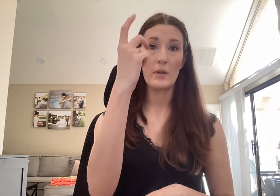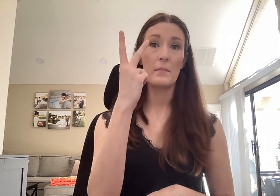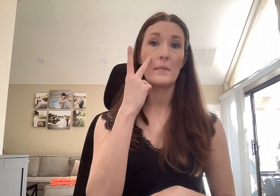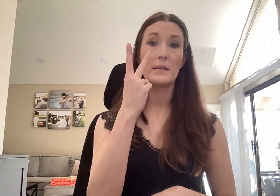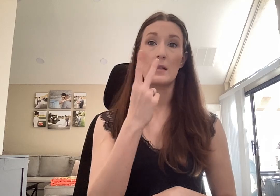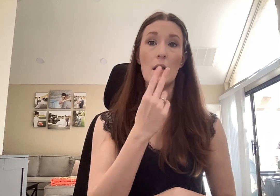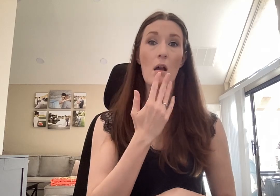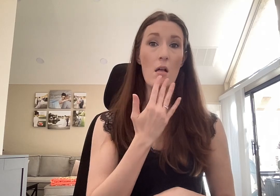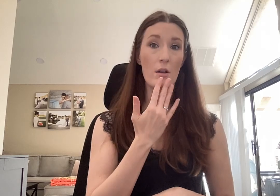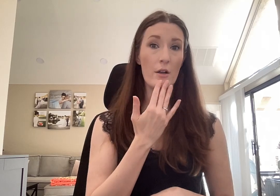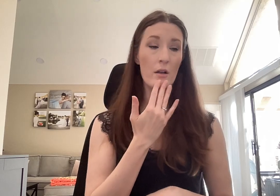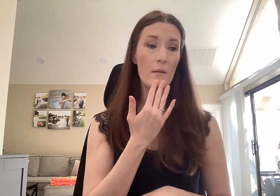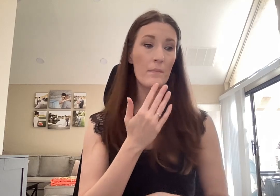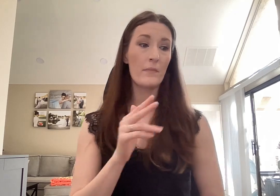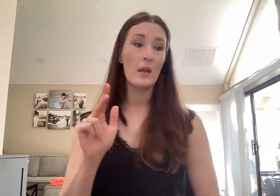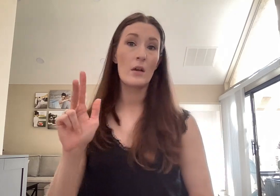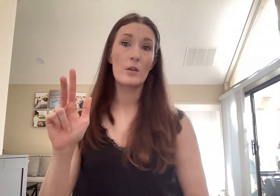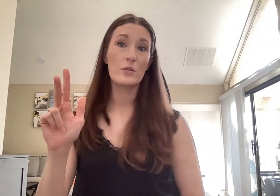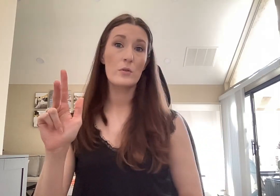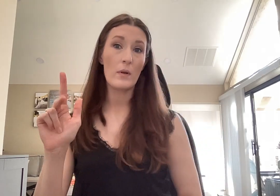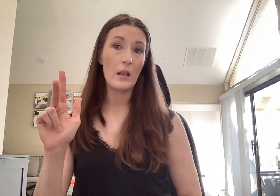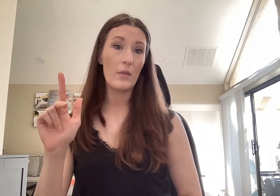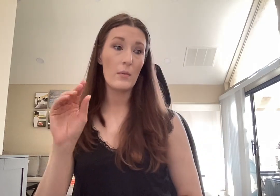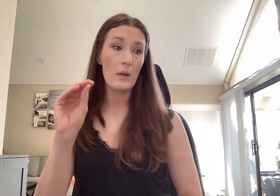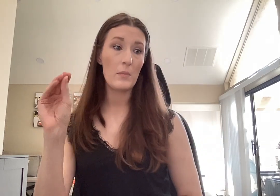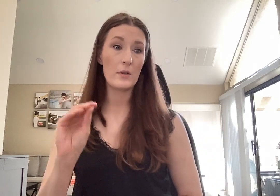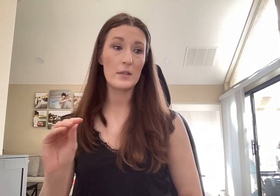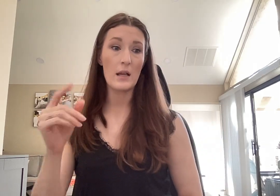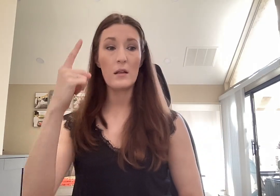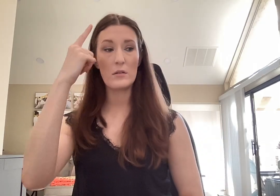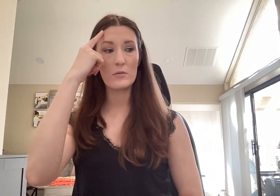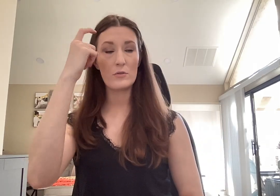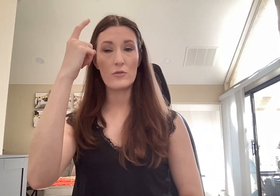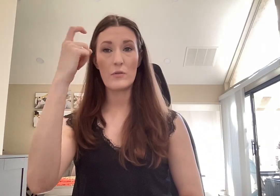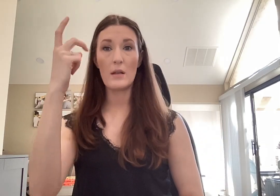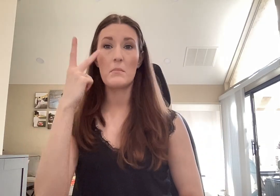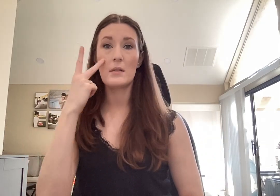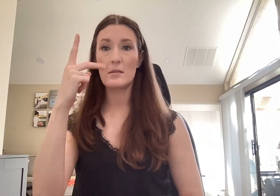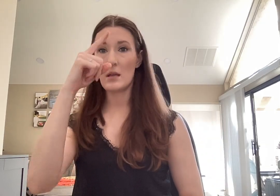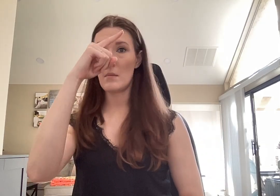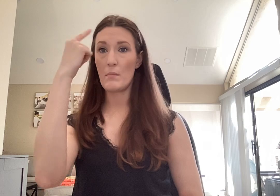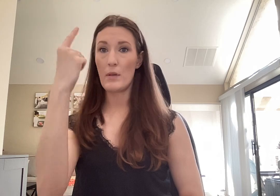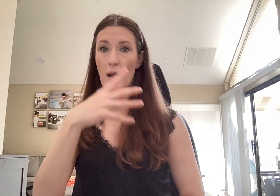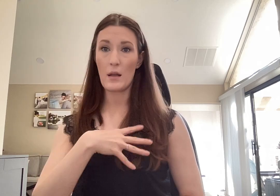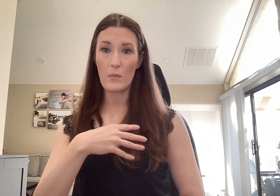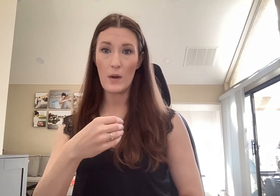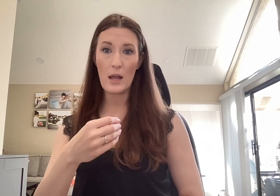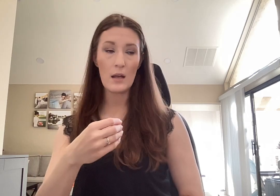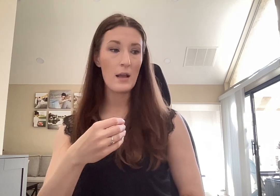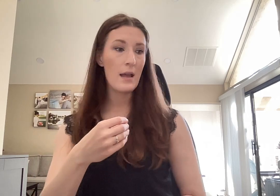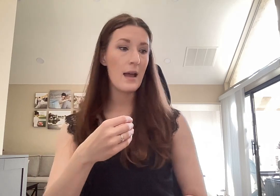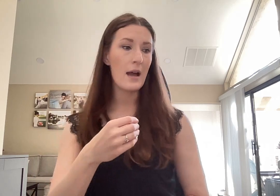dream see color, 23% dream see black and white, and